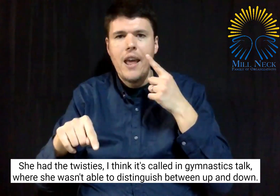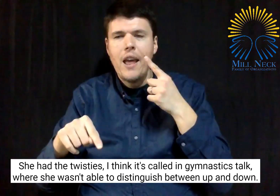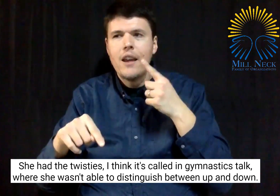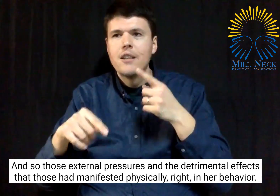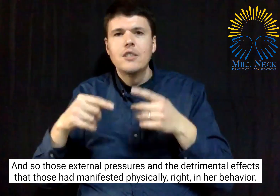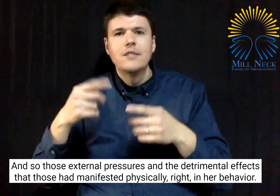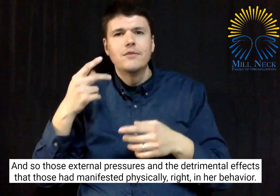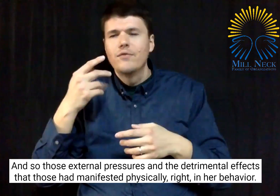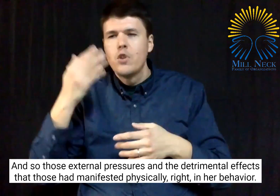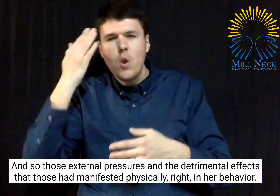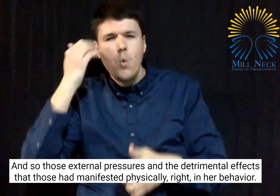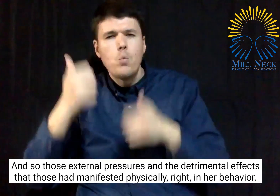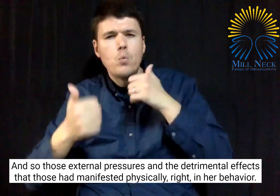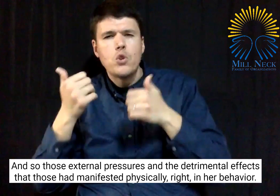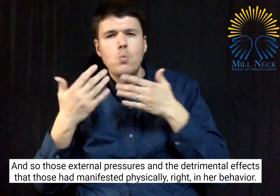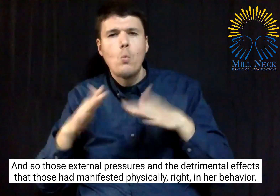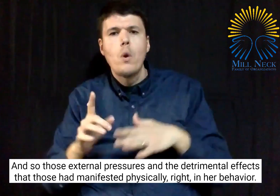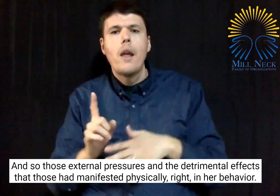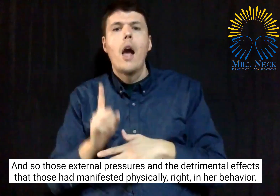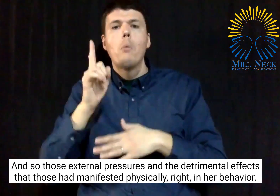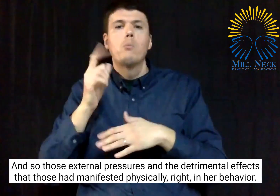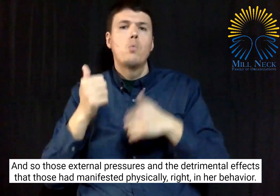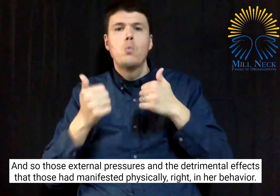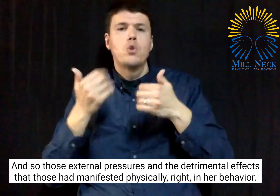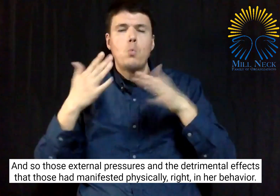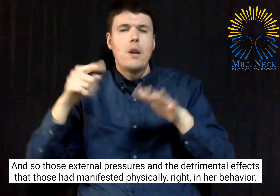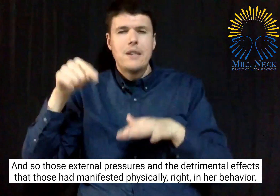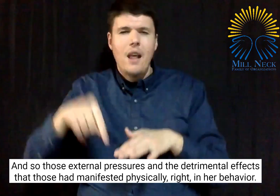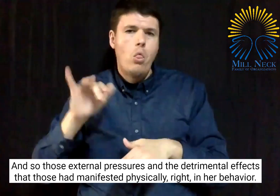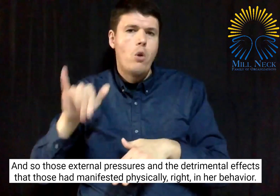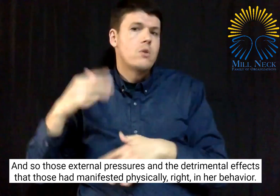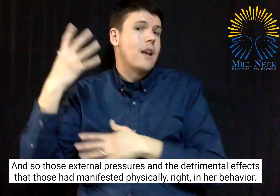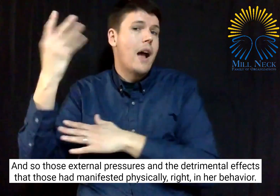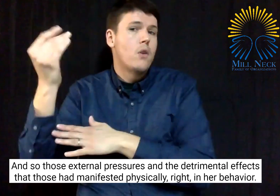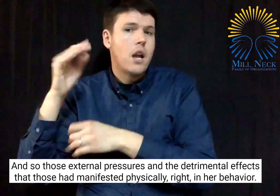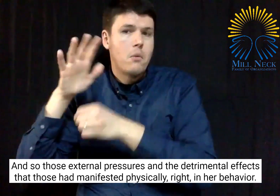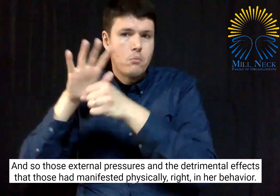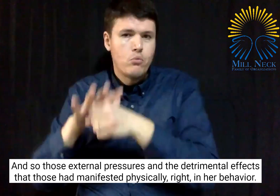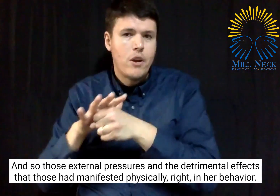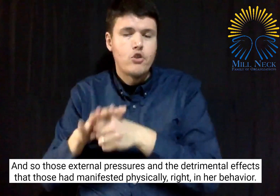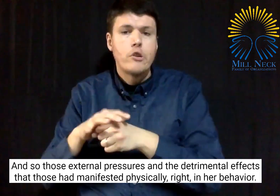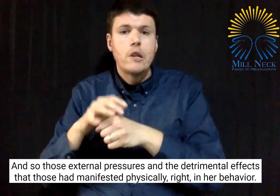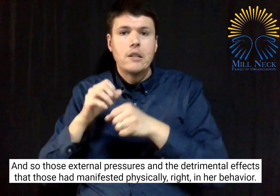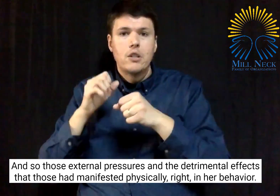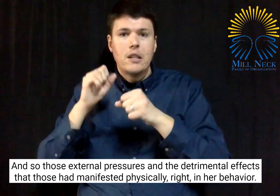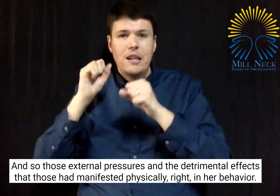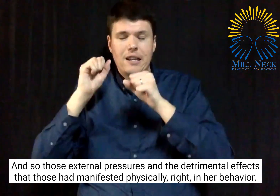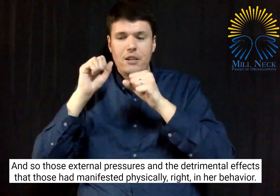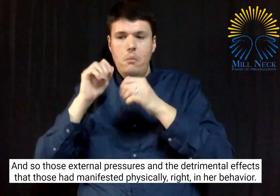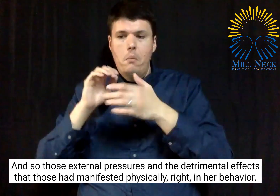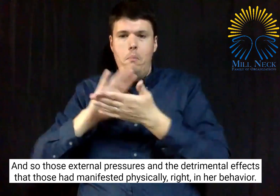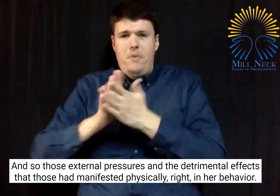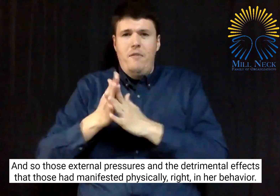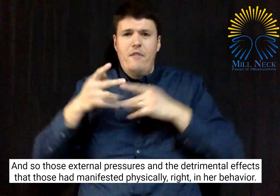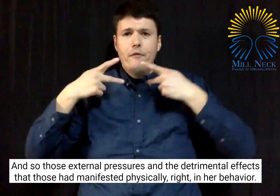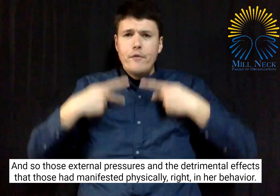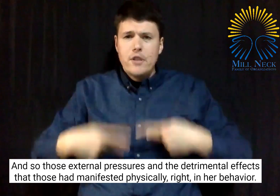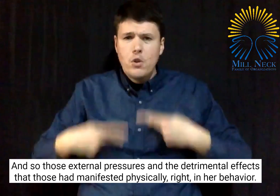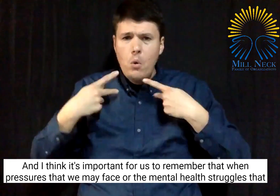down. And so those external pressures and the detrimental effects that those had manifested physically, right, in her behavior. And I